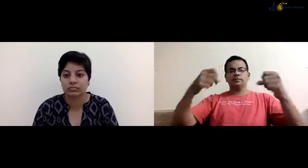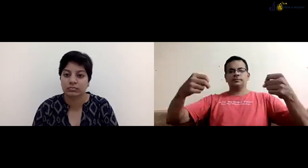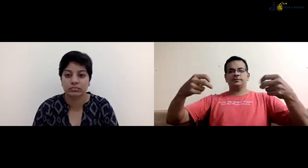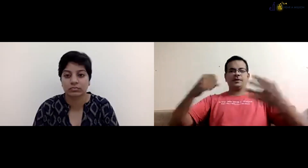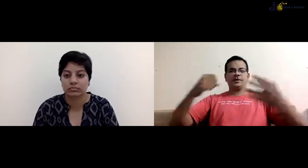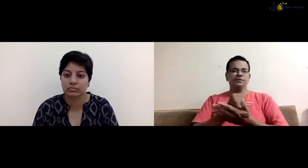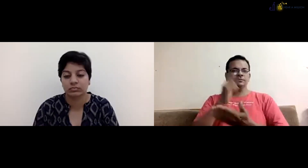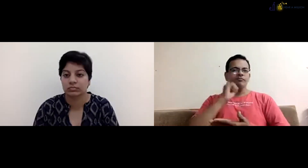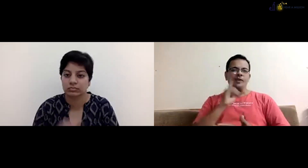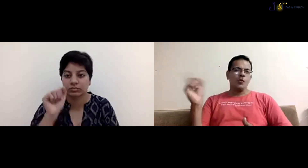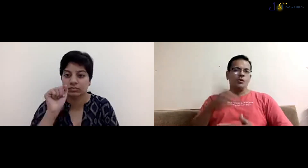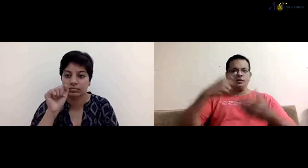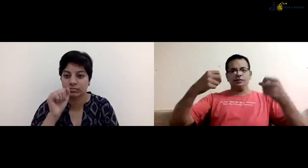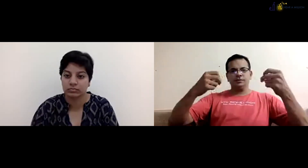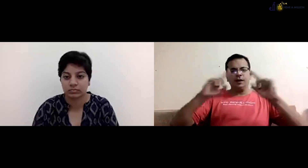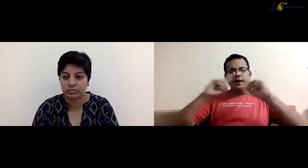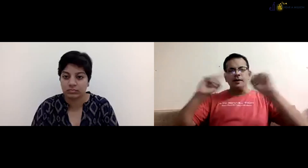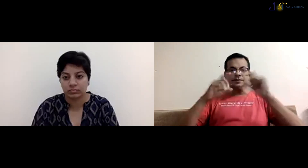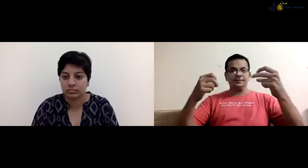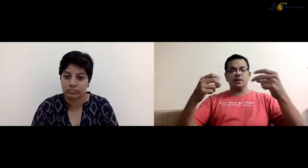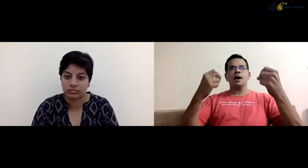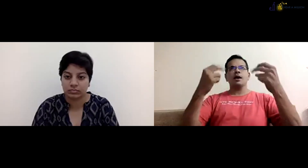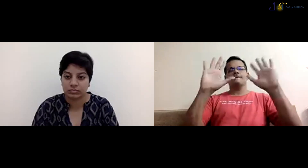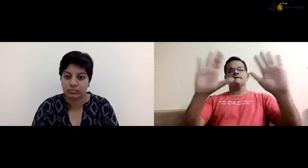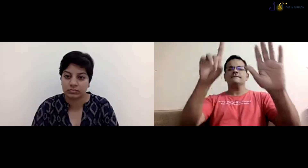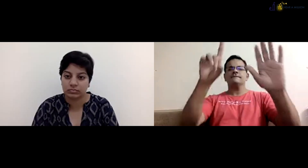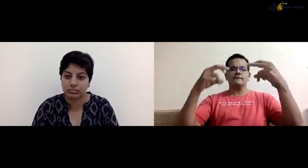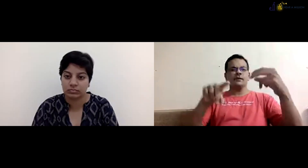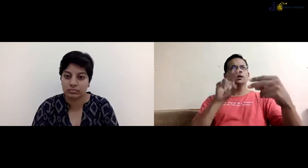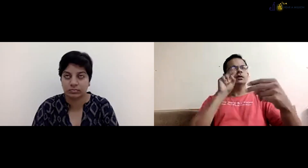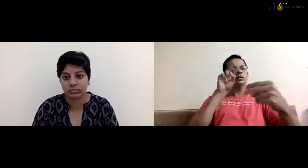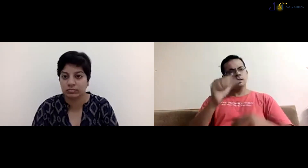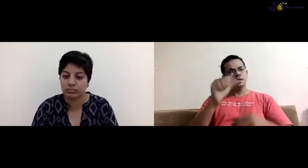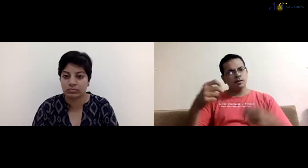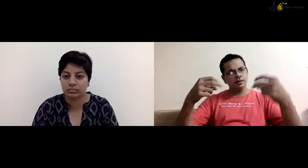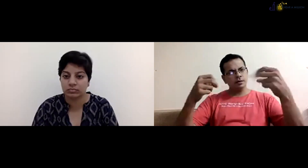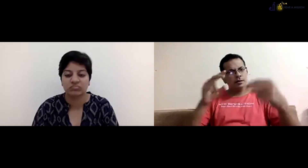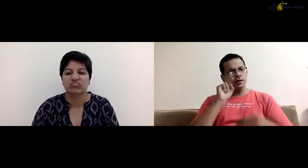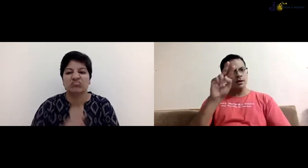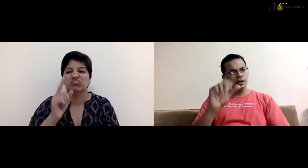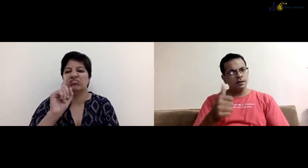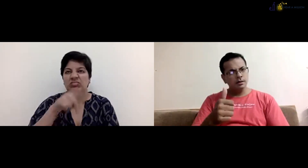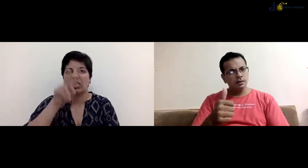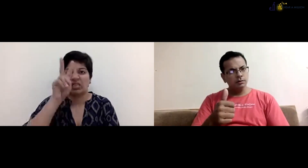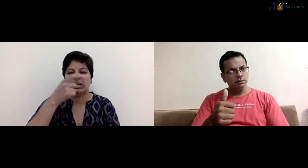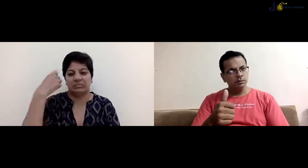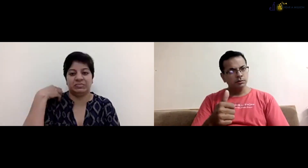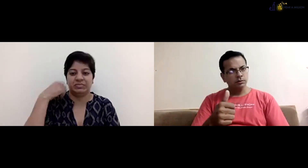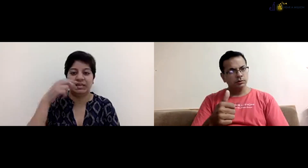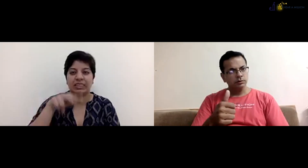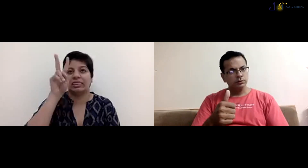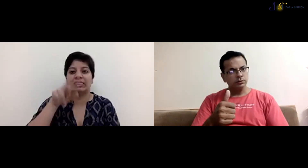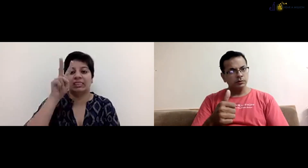So people are speaking on the movie. You say that we need the closed captioning on the TV for deaf people. So can you see the closed